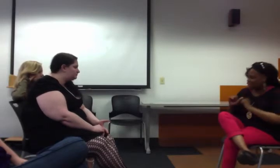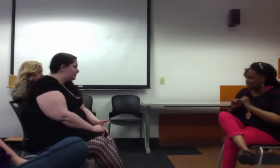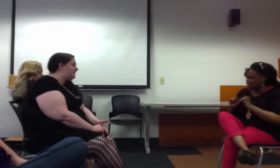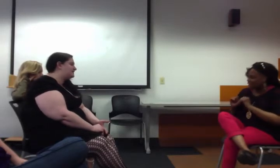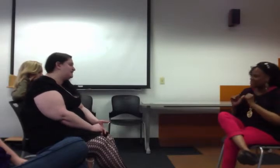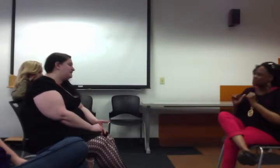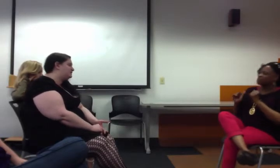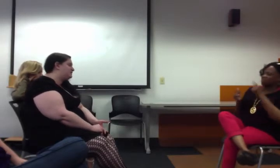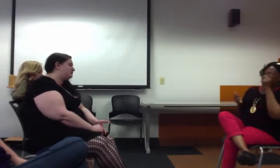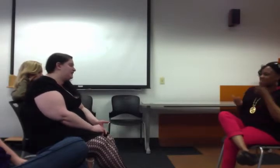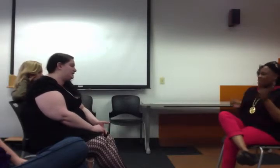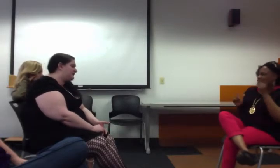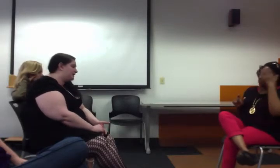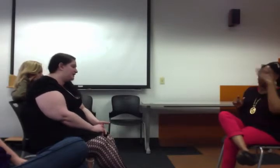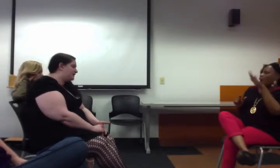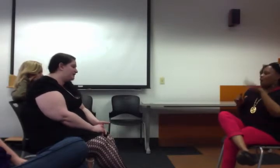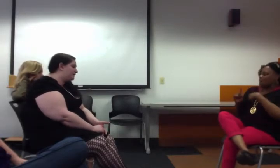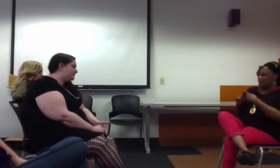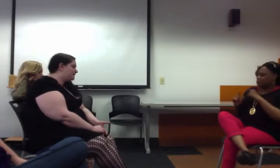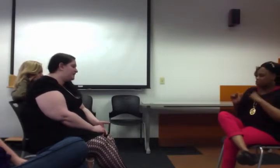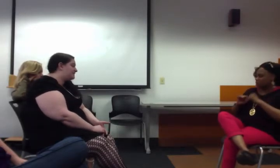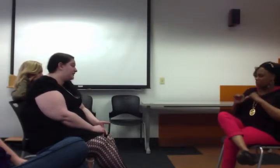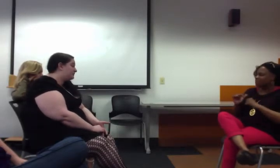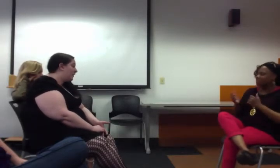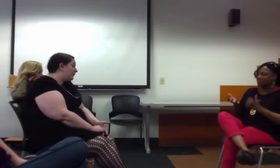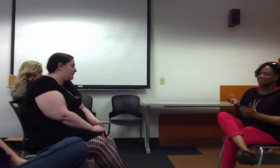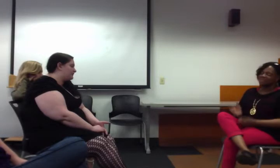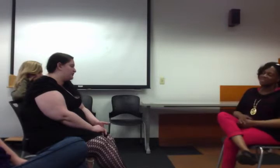it's sad to see when people are not in the theater because they don't know about the shows.